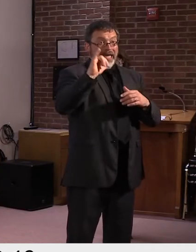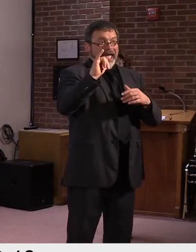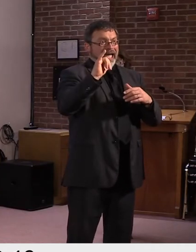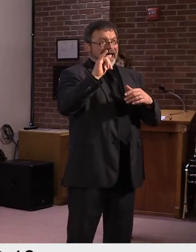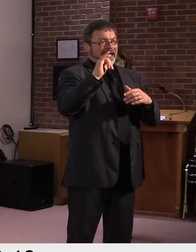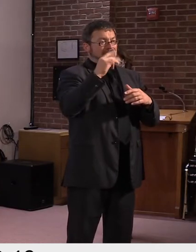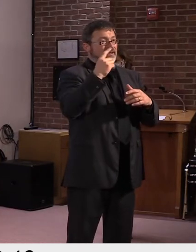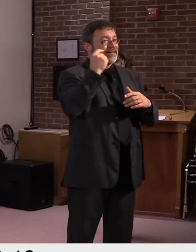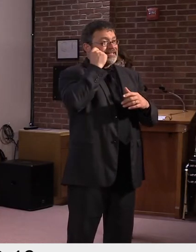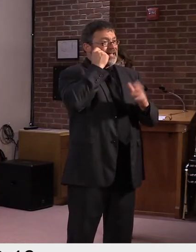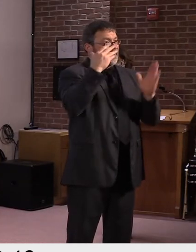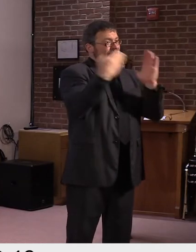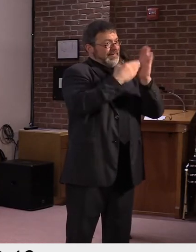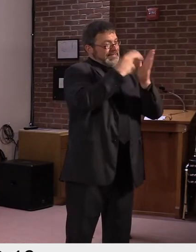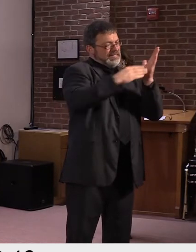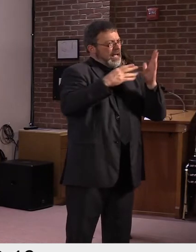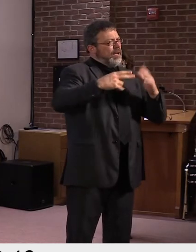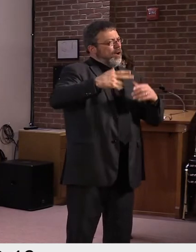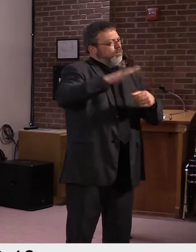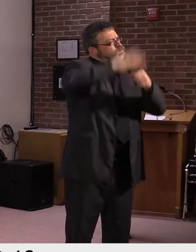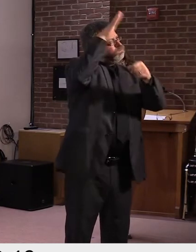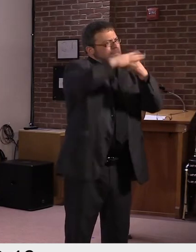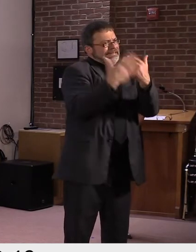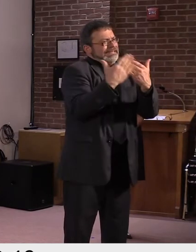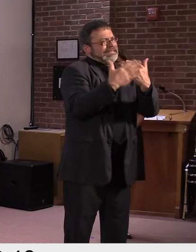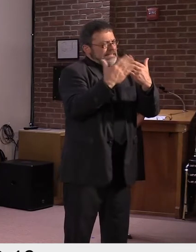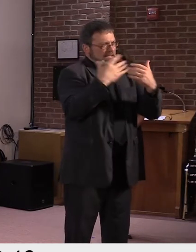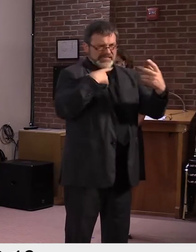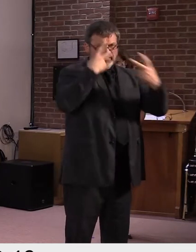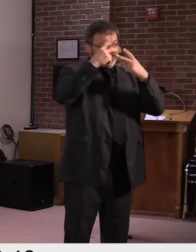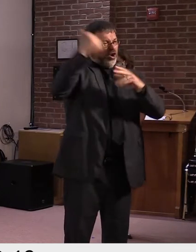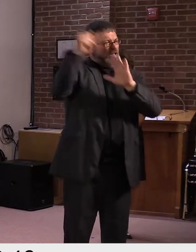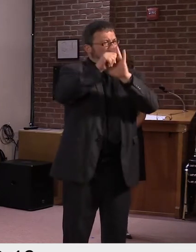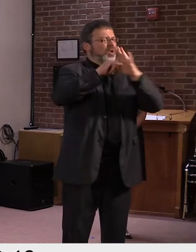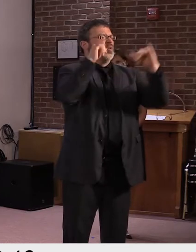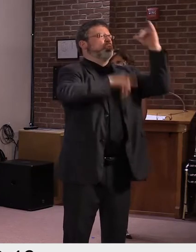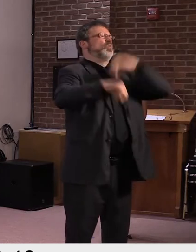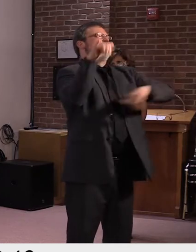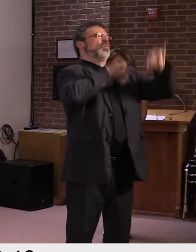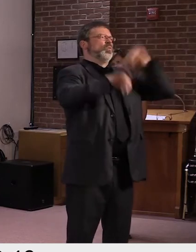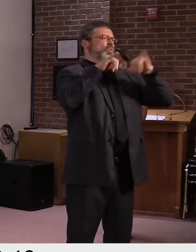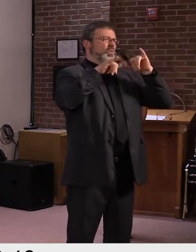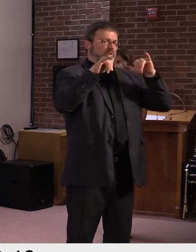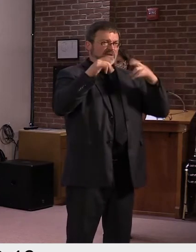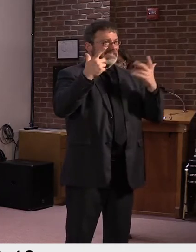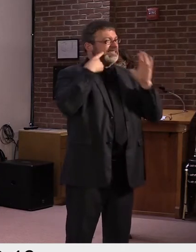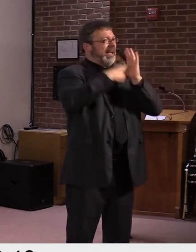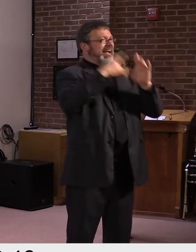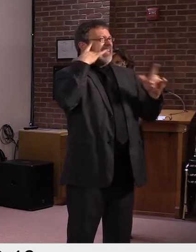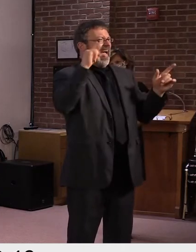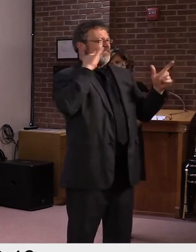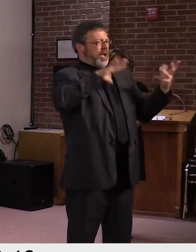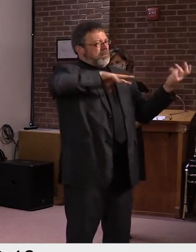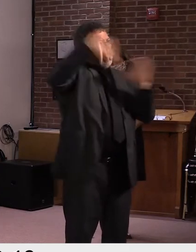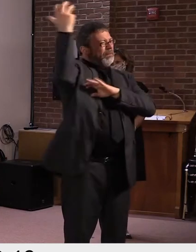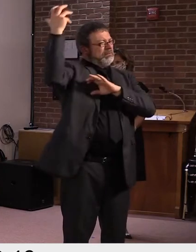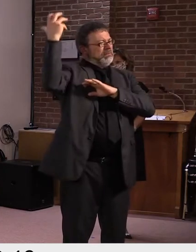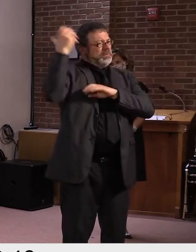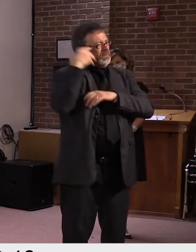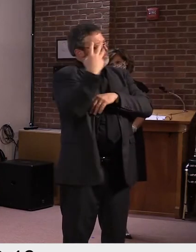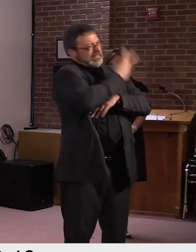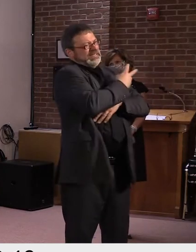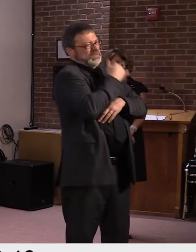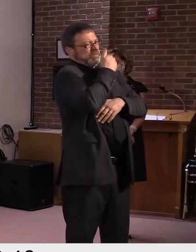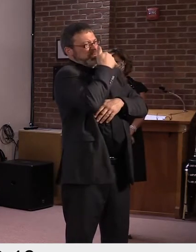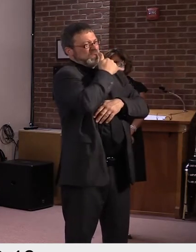there wasn't the violence that we've seen in other states as a result. So I think the approach that law enforcement